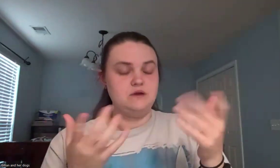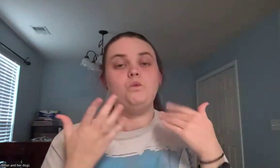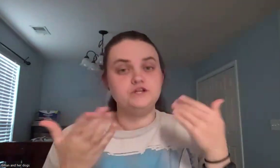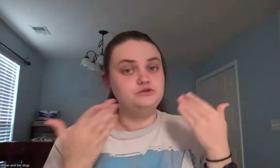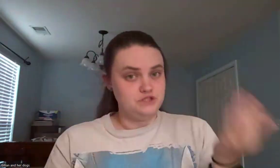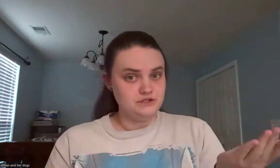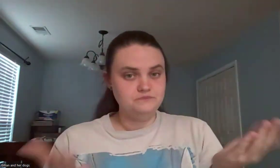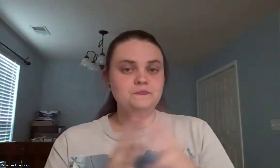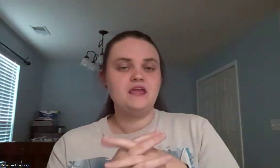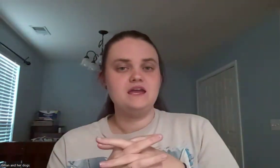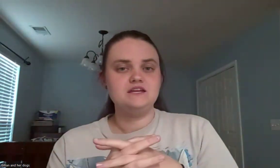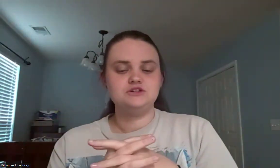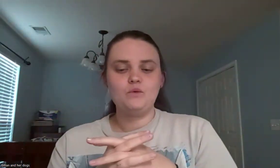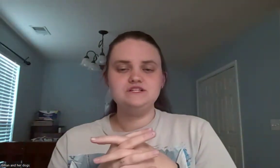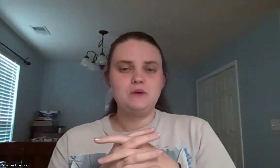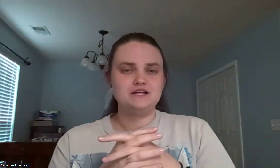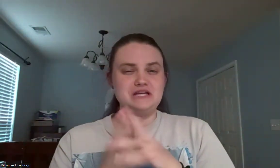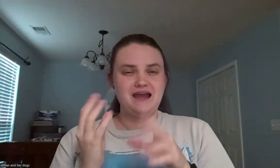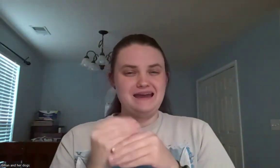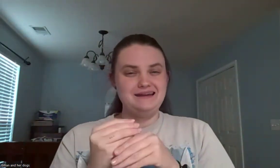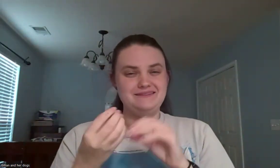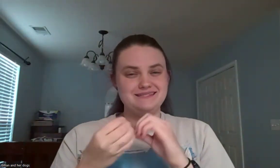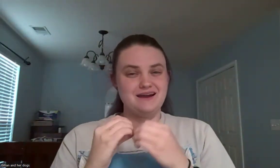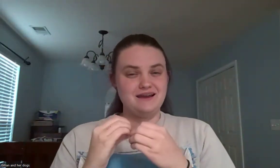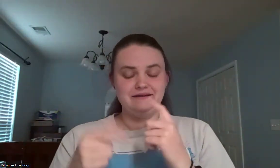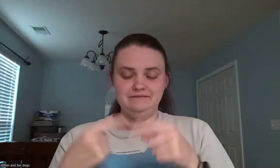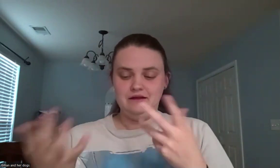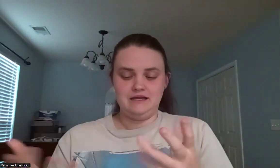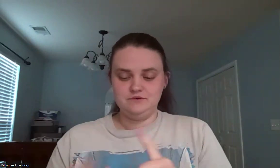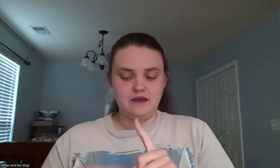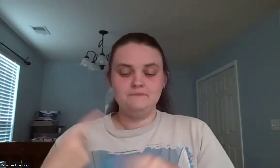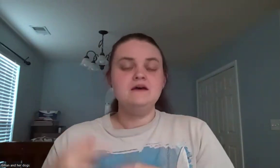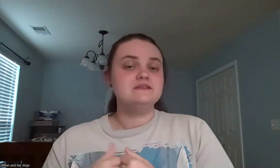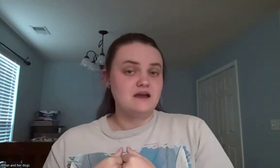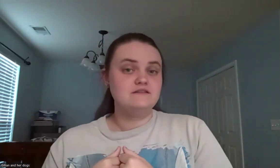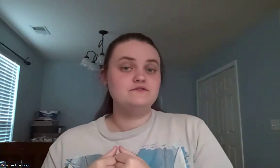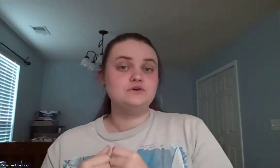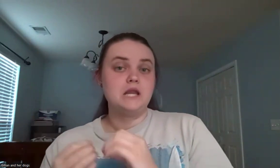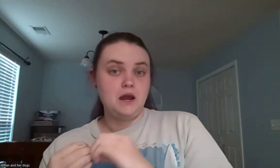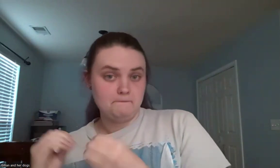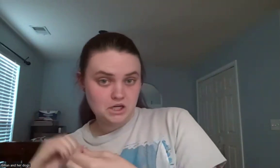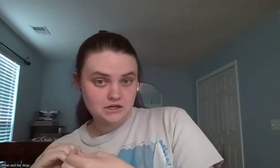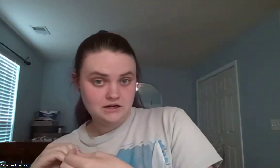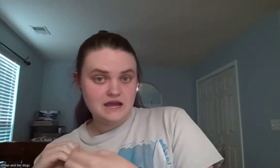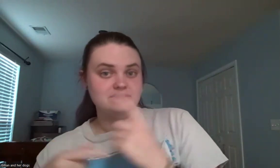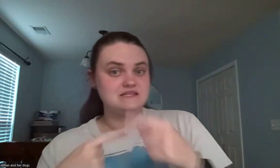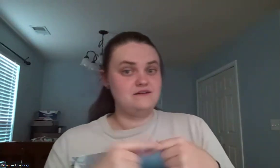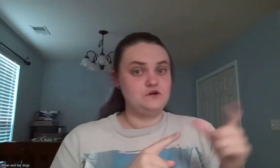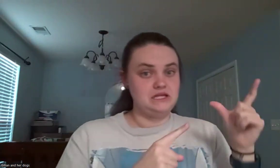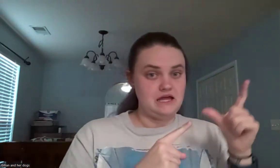what you do is you're going to actually add the sign, I keep doing that, the sign for number and the sign for letter.